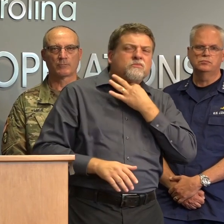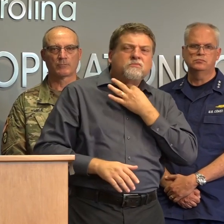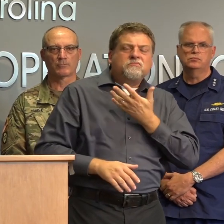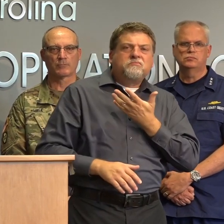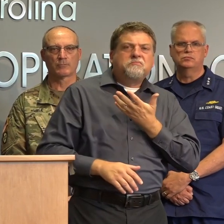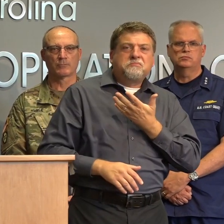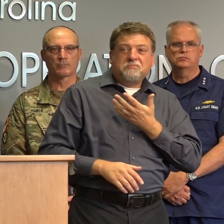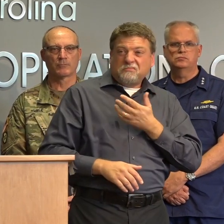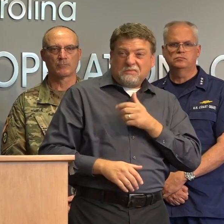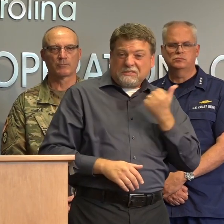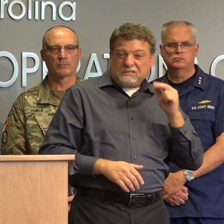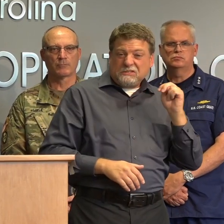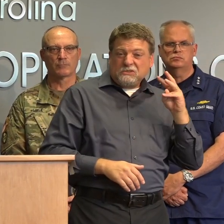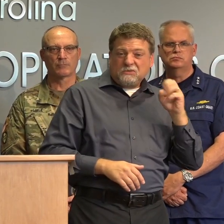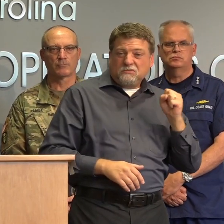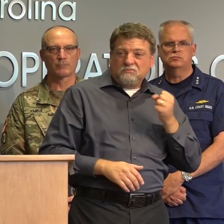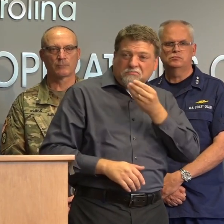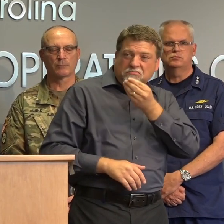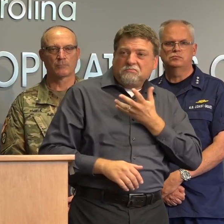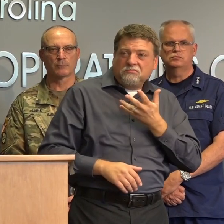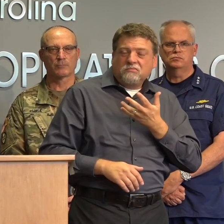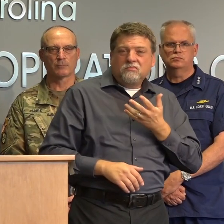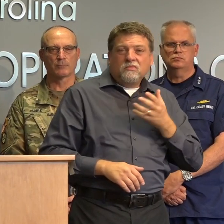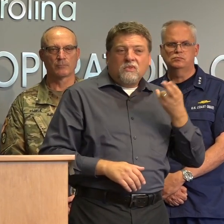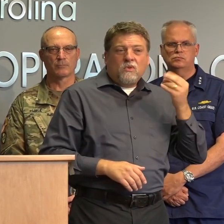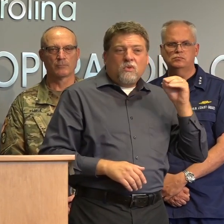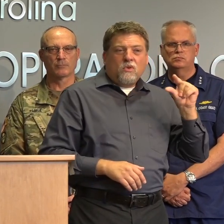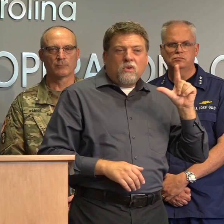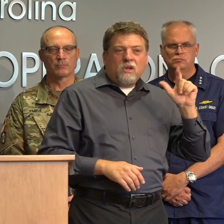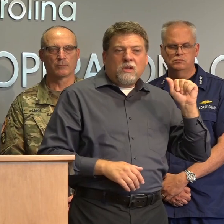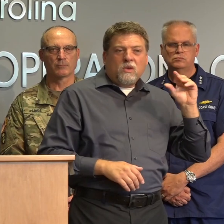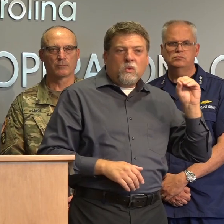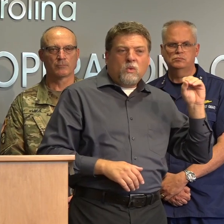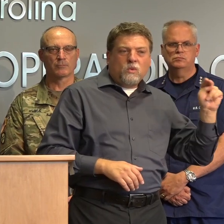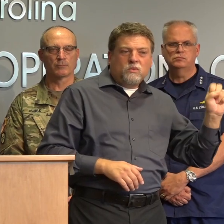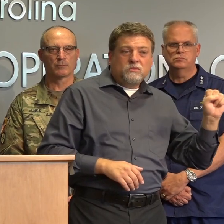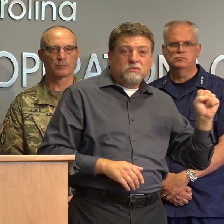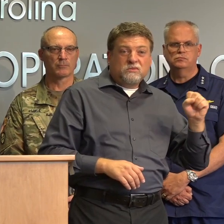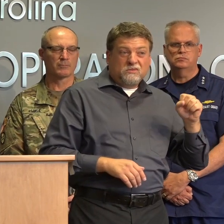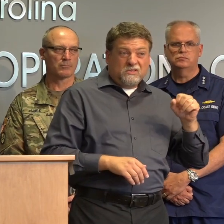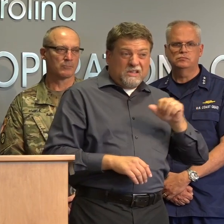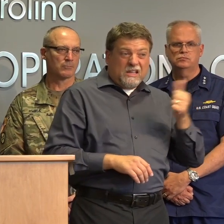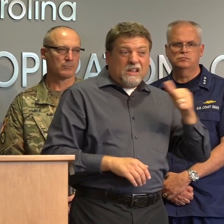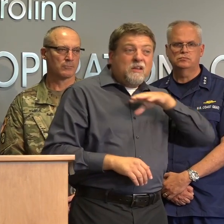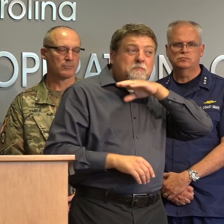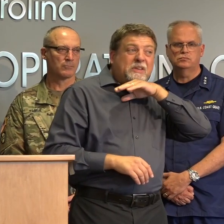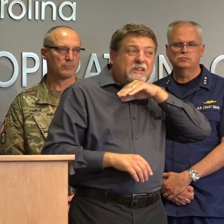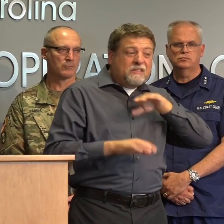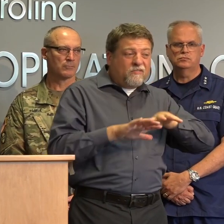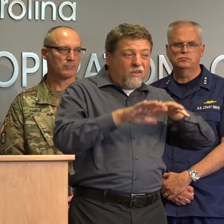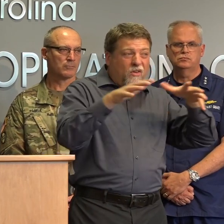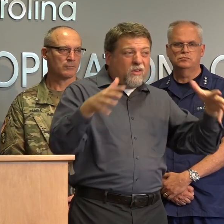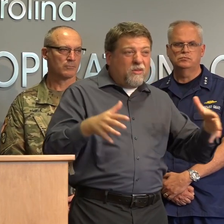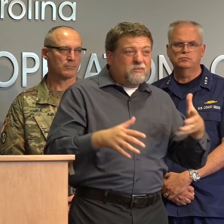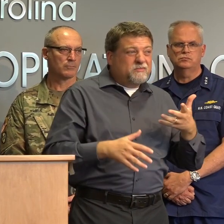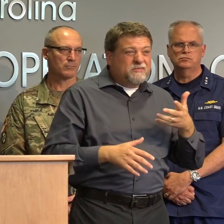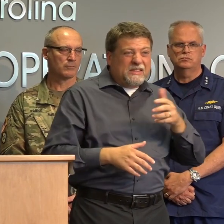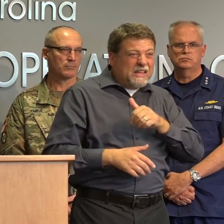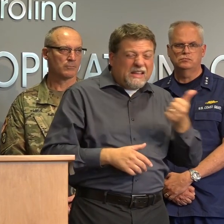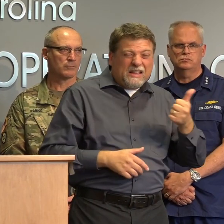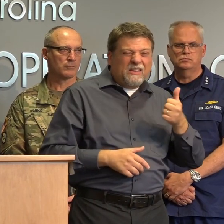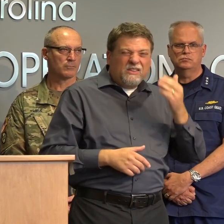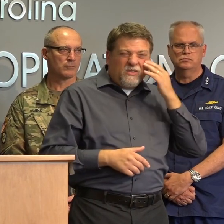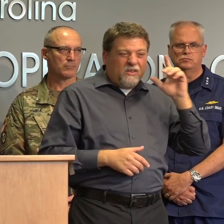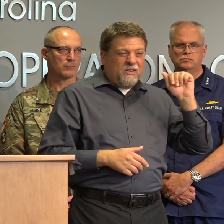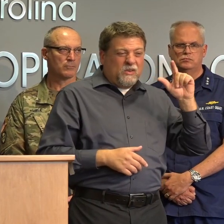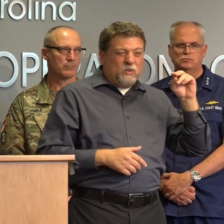Is there an update on hog lagoons and whether they've overflown their banks or there's any concerns?